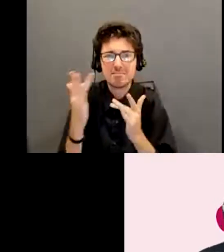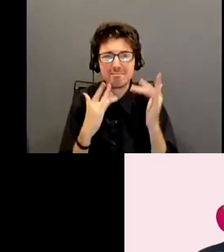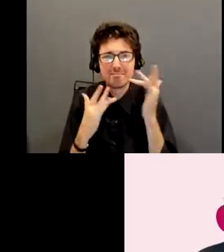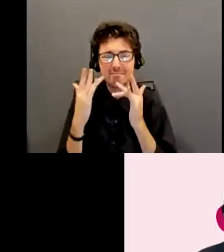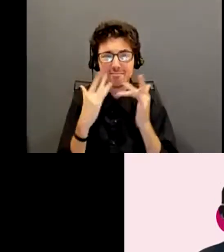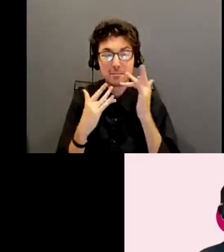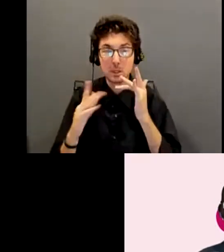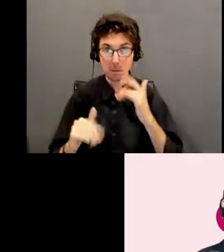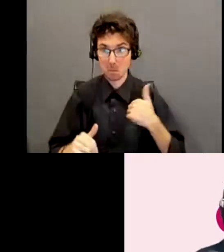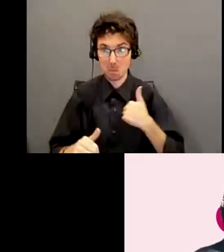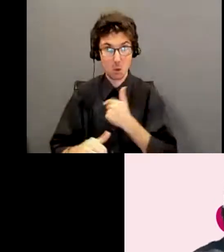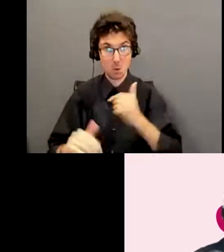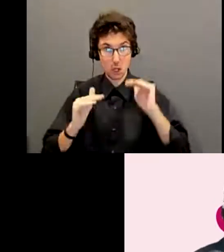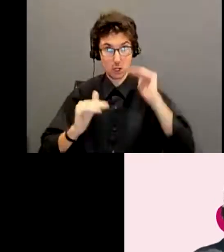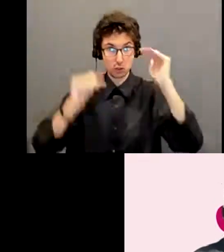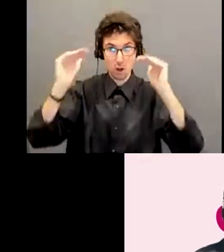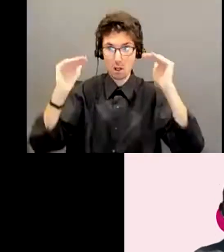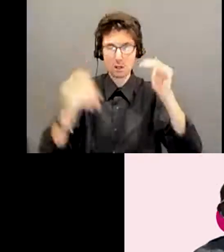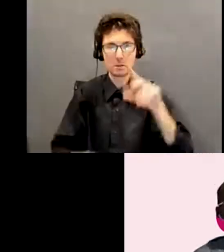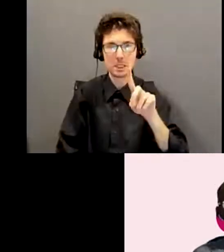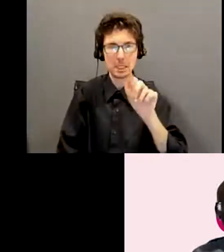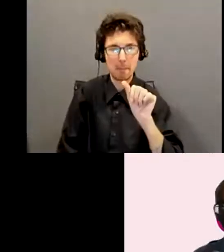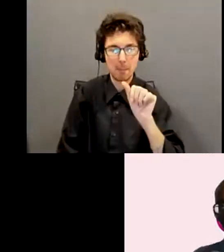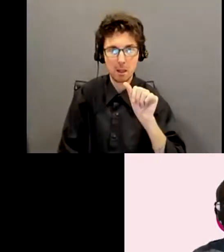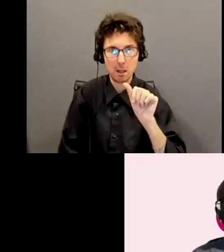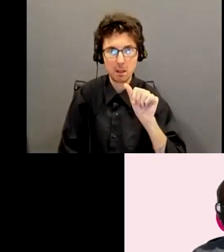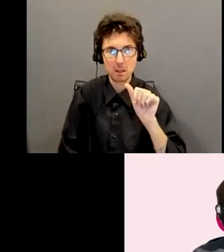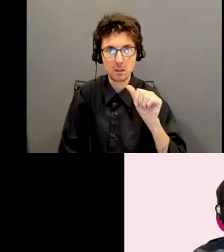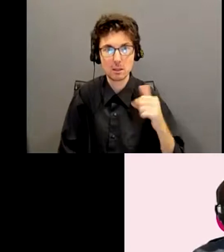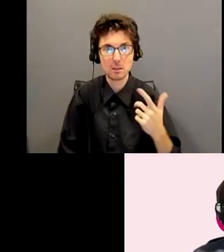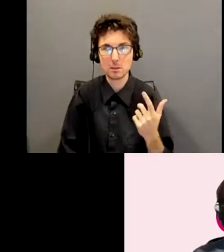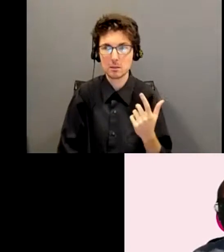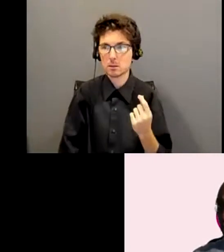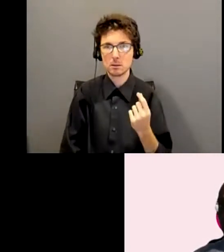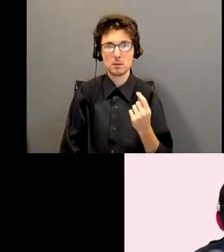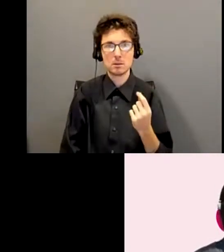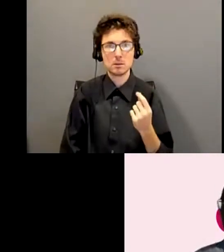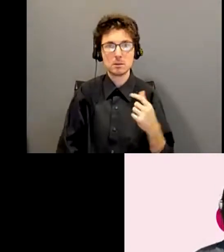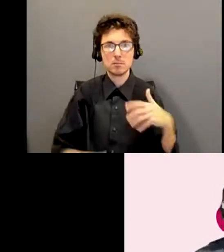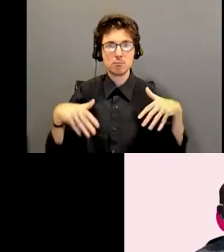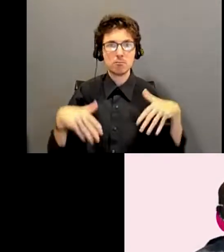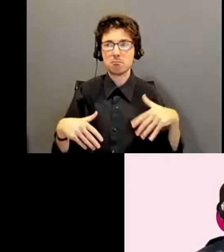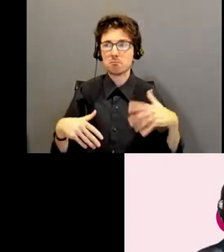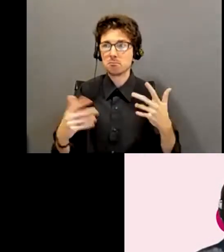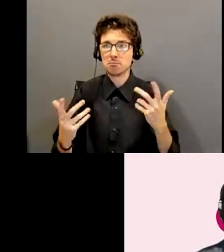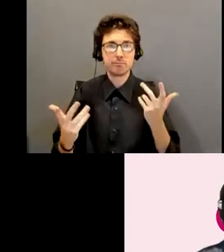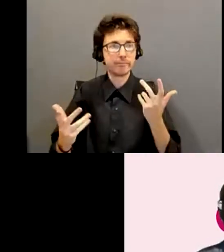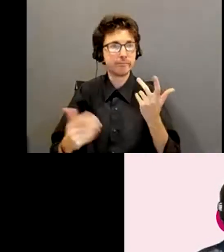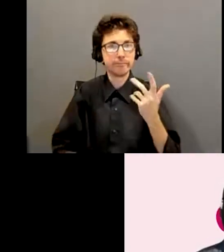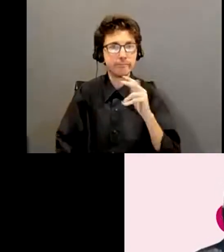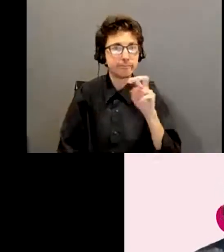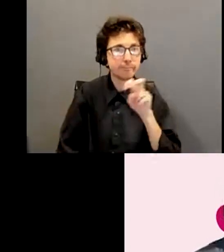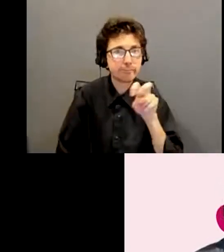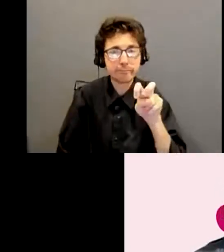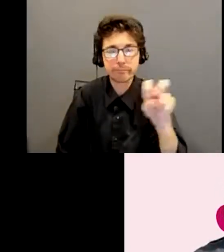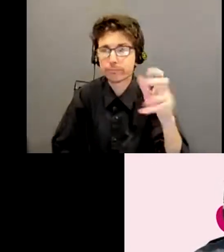disabilities that will be those who will go for adventure, for